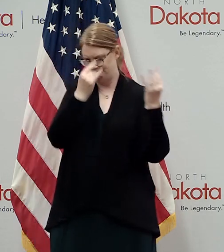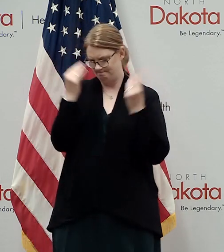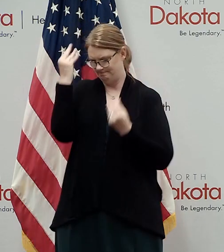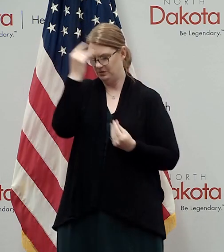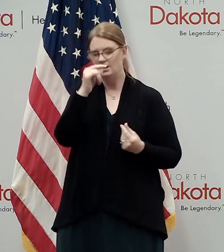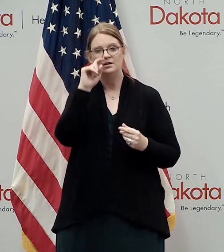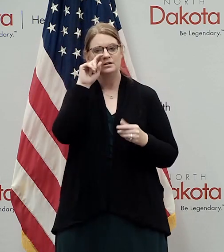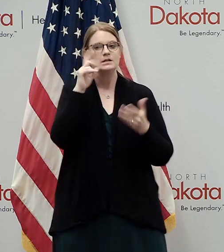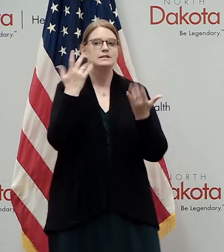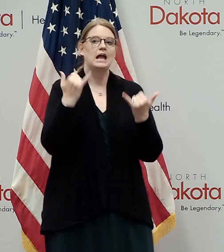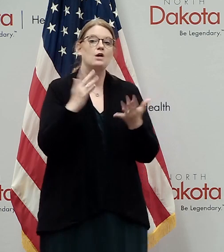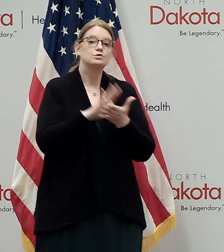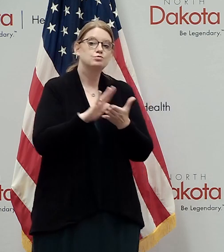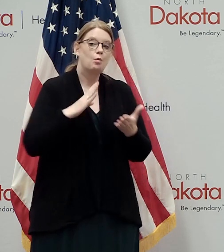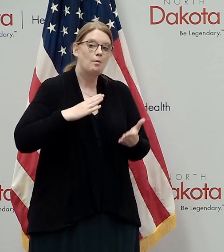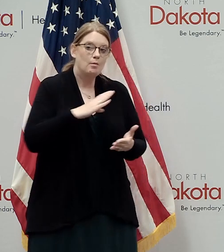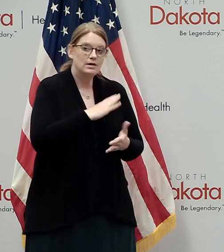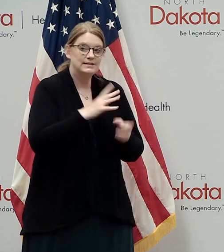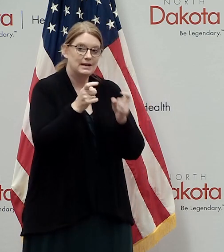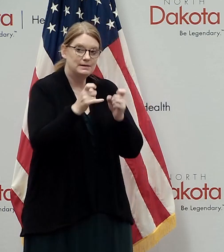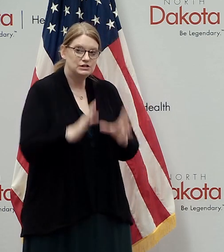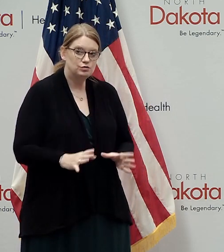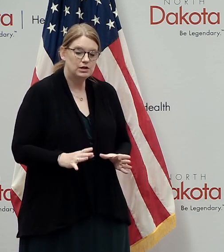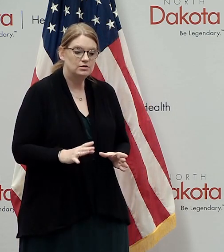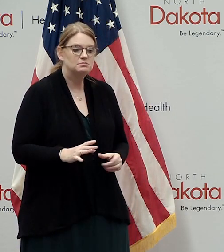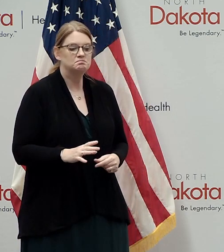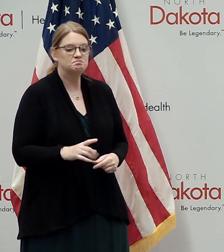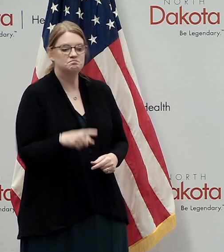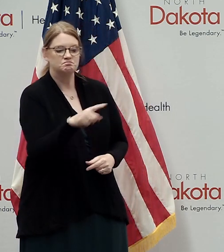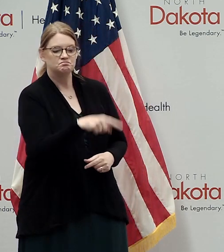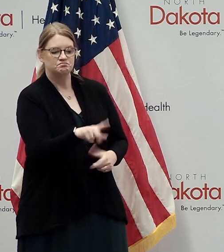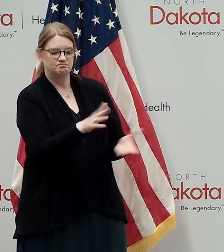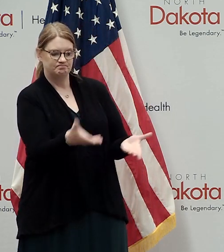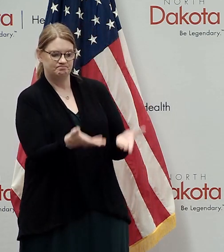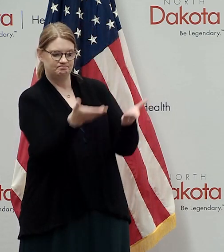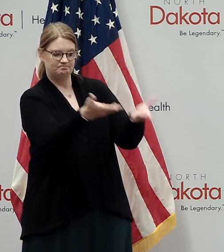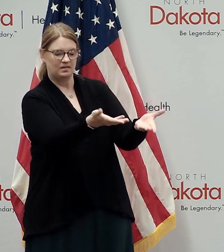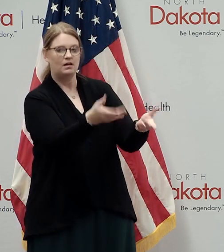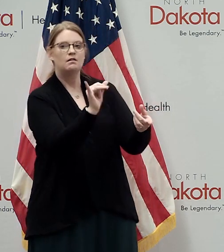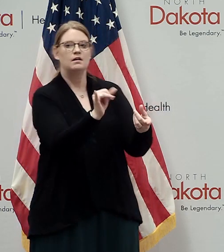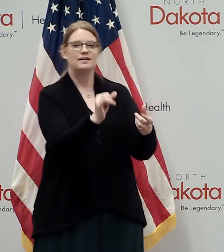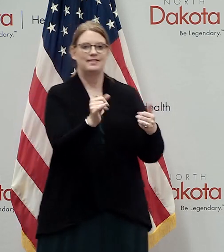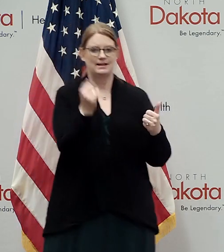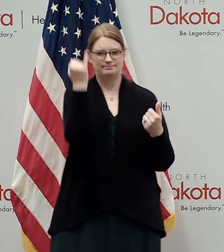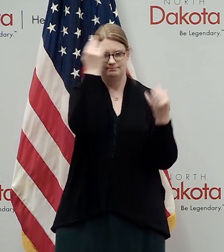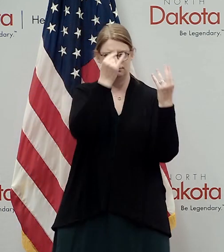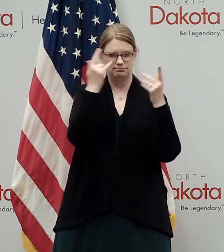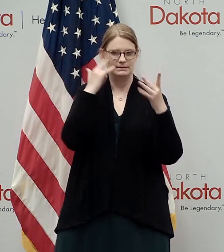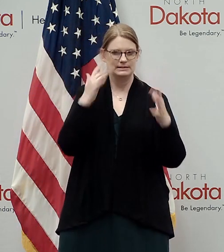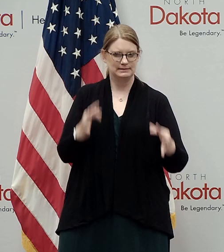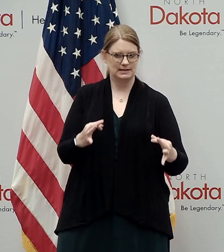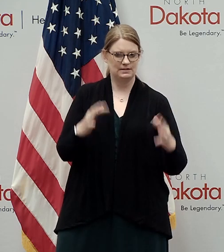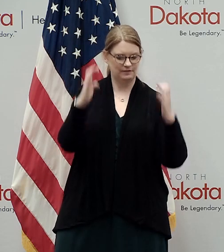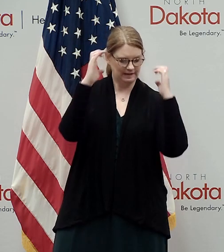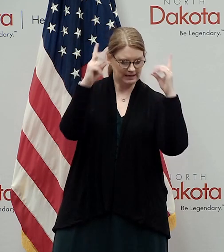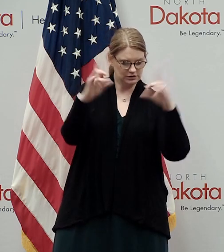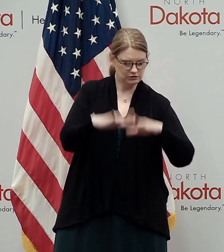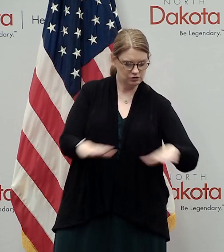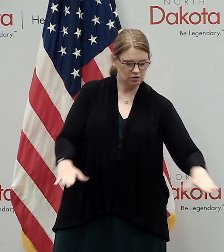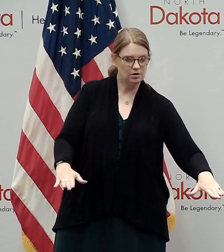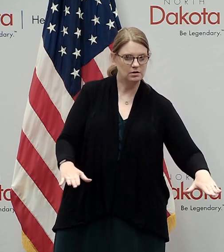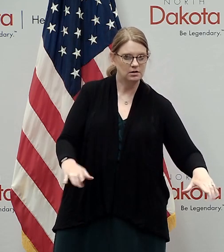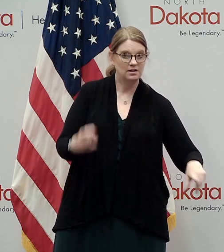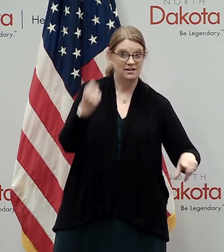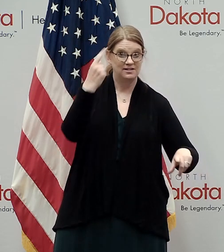administrators now have the information they need to make decisions for the education of children while keeping the safety